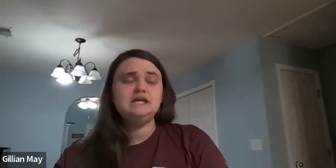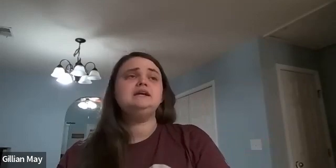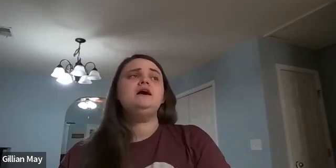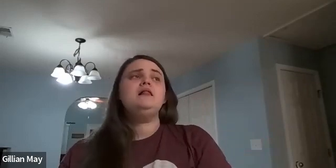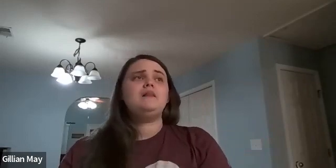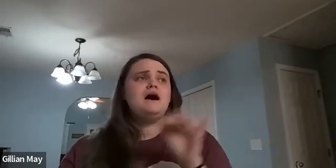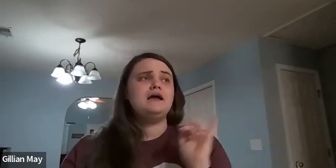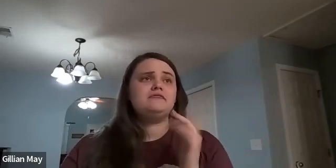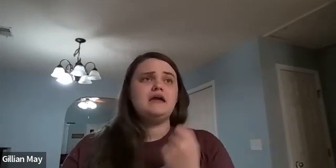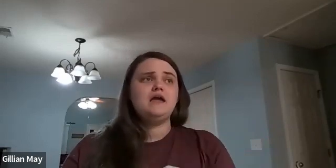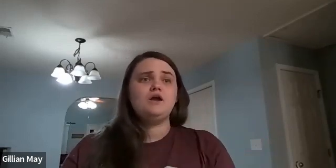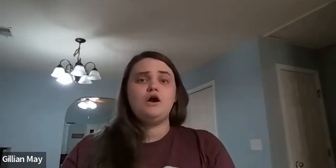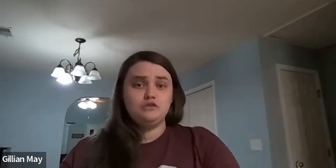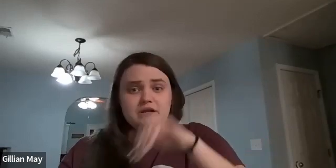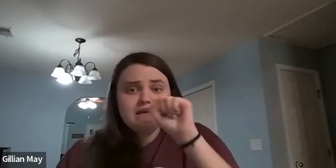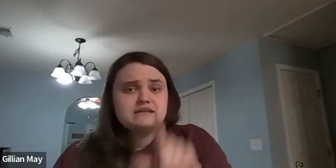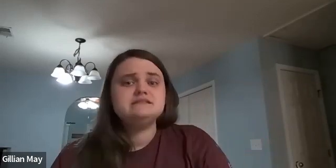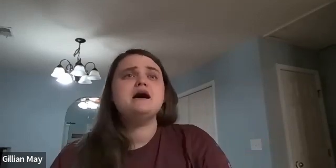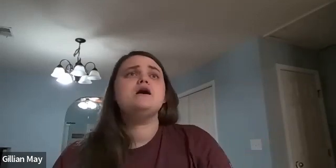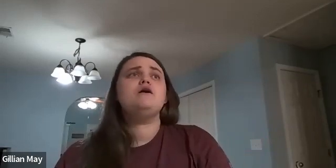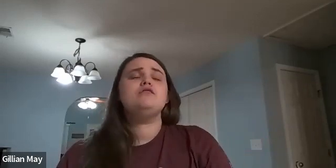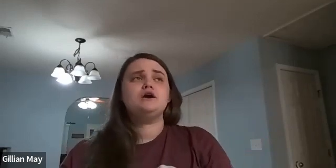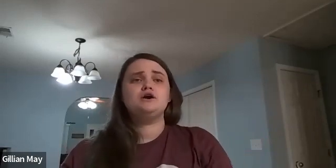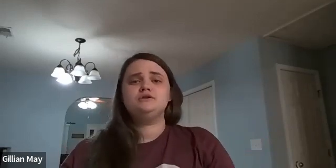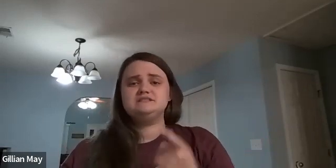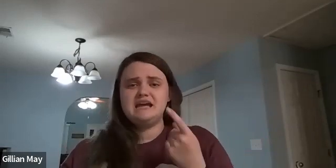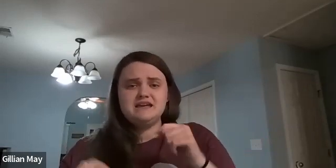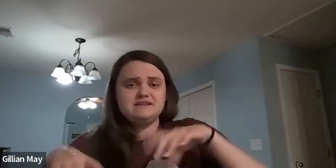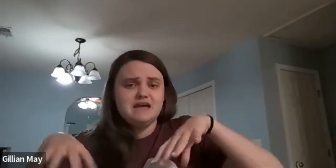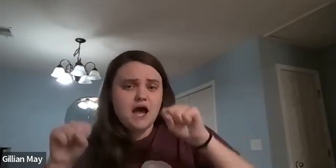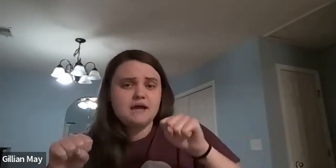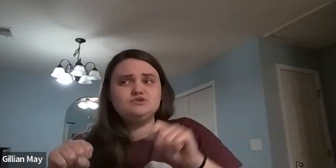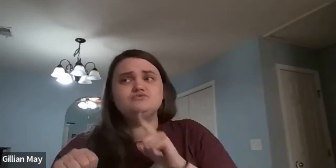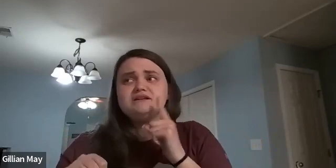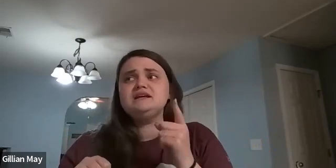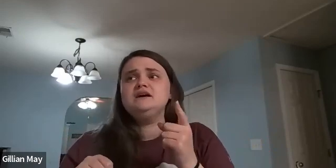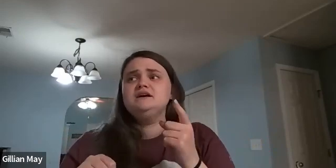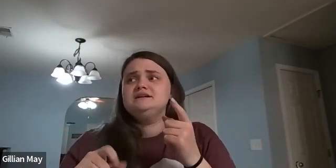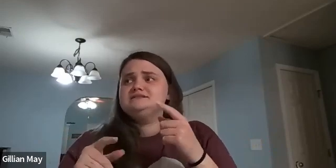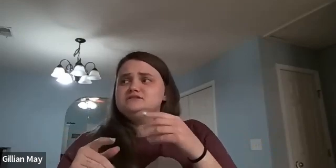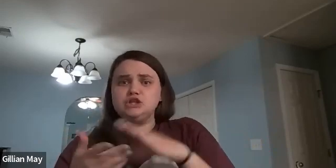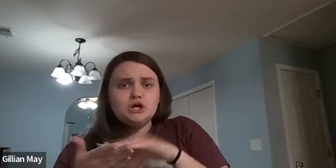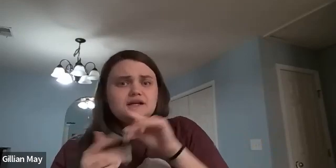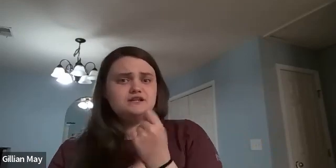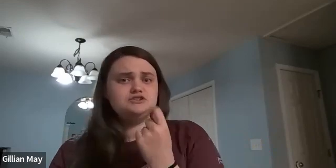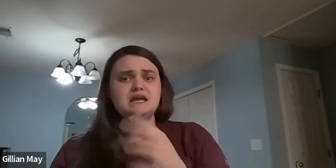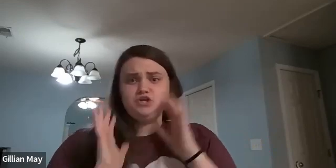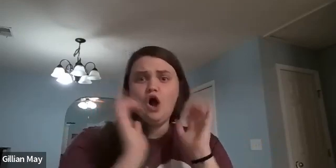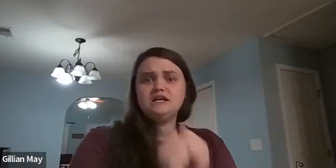community, like they are learning ASL, they're taking the time to really learn and understand, talking